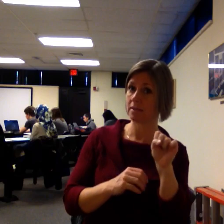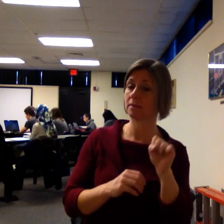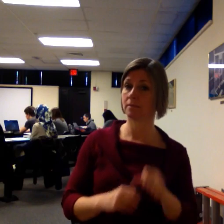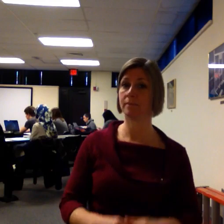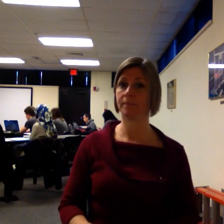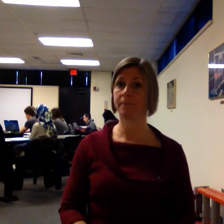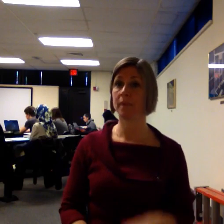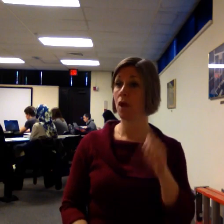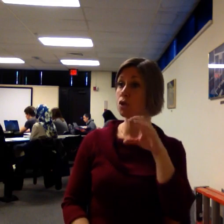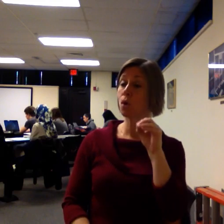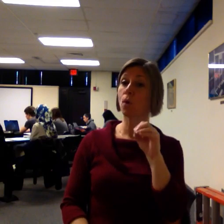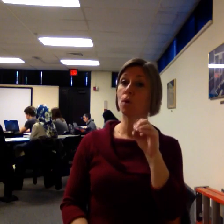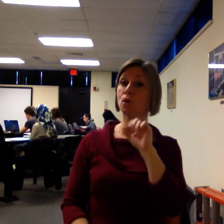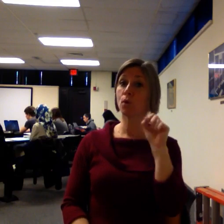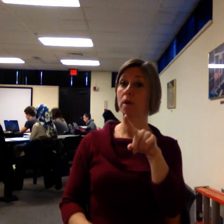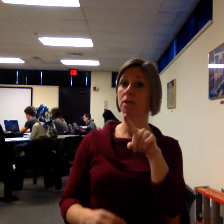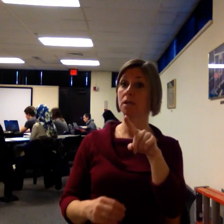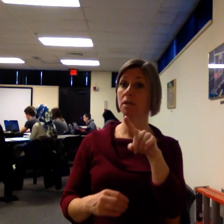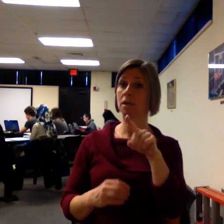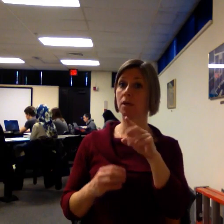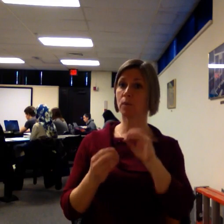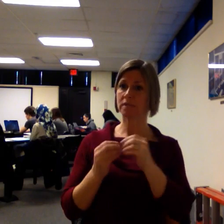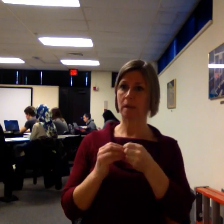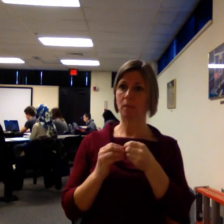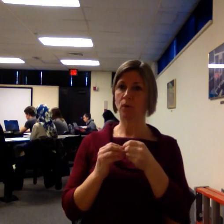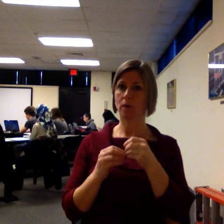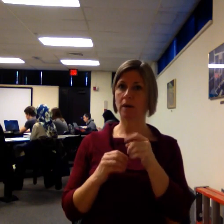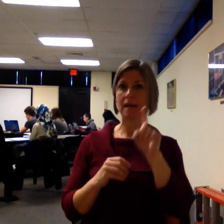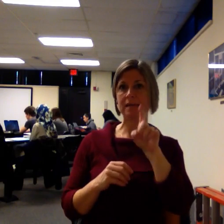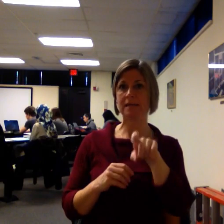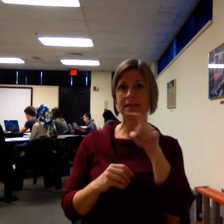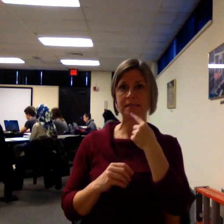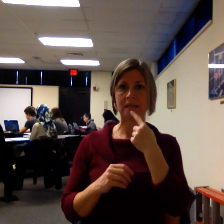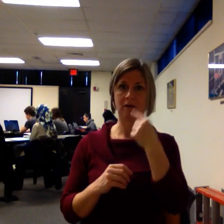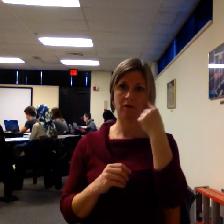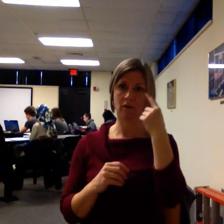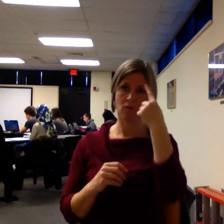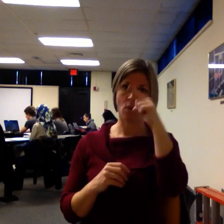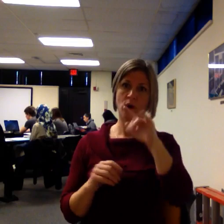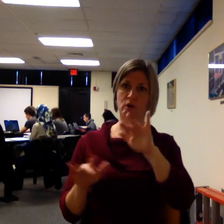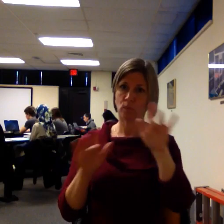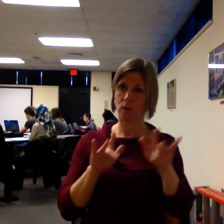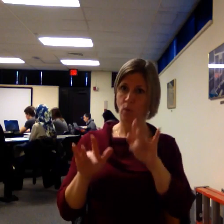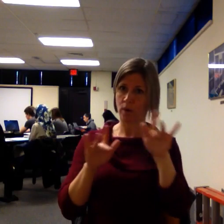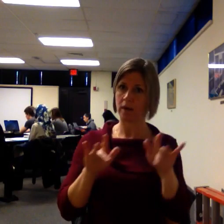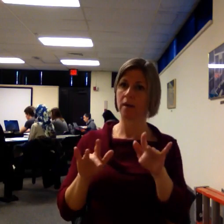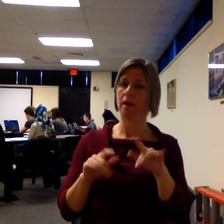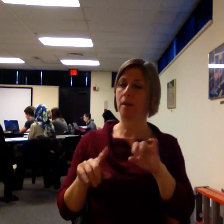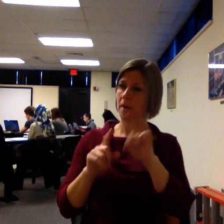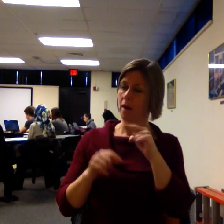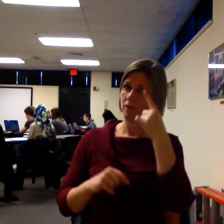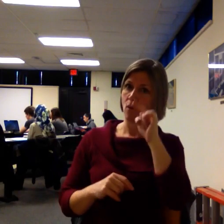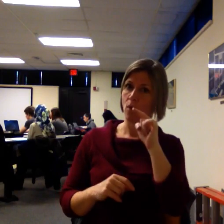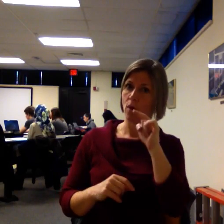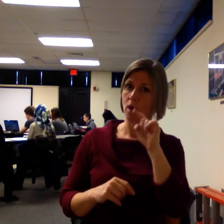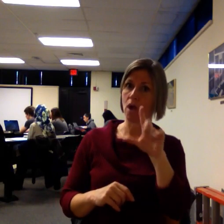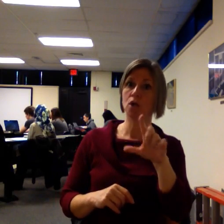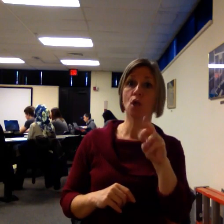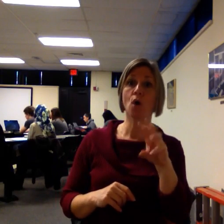So the question was on Lowe's, I need to repeat it for the recording and for the back. For Lowe's, the question was for interest expense,